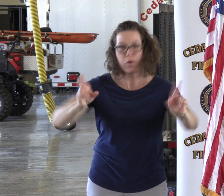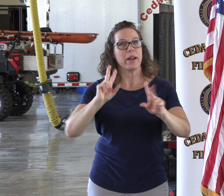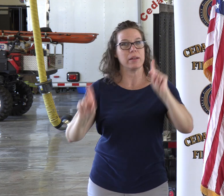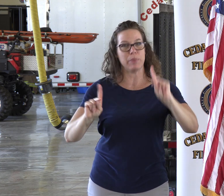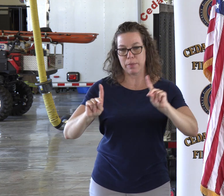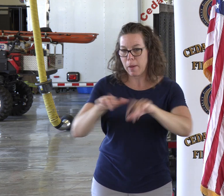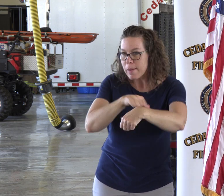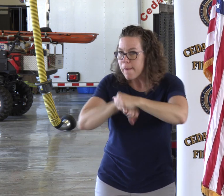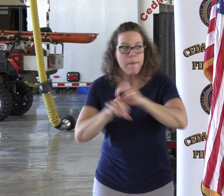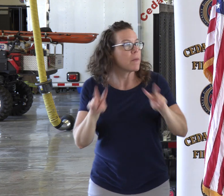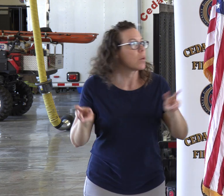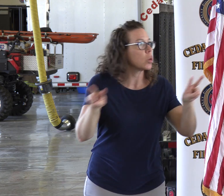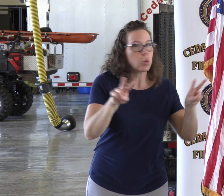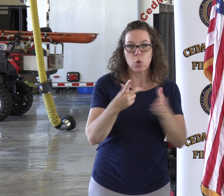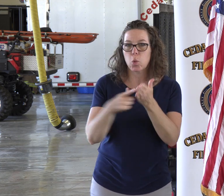a general view of what we was after.